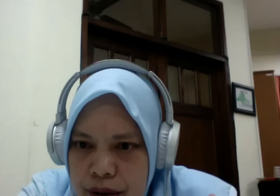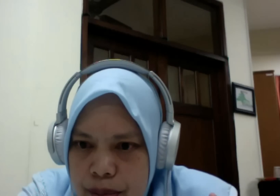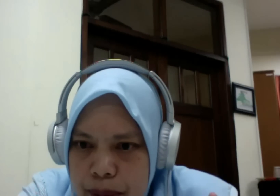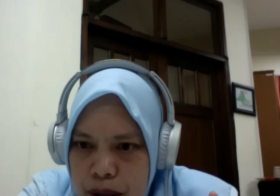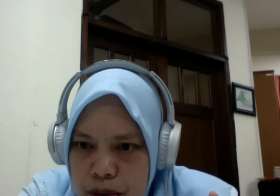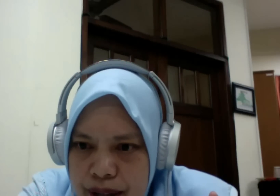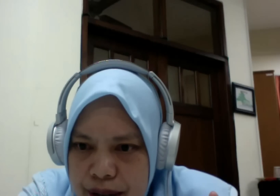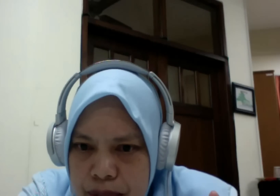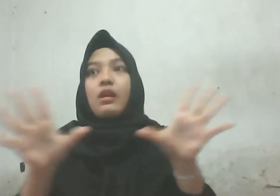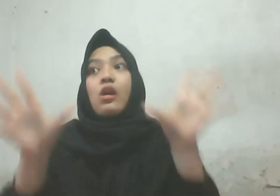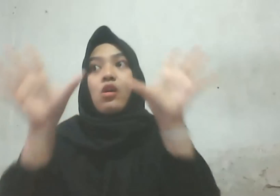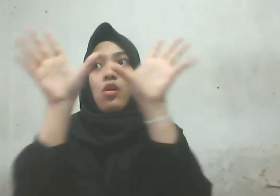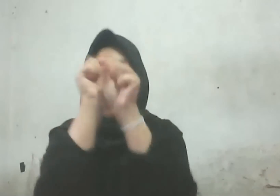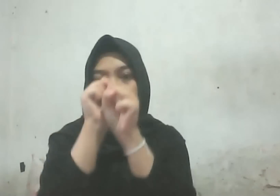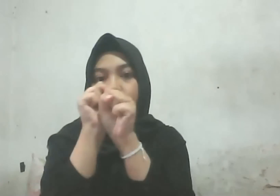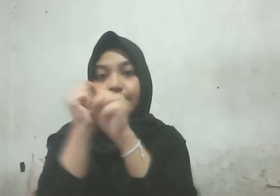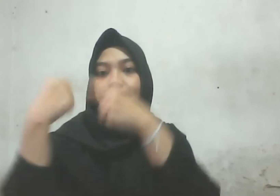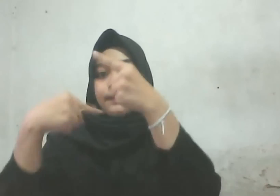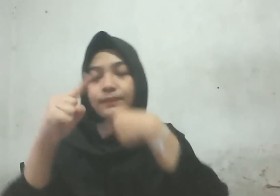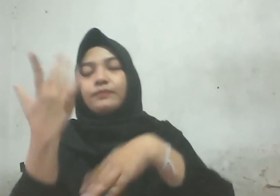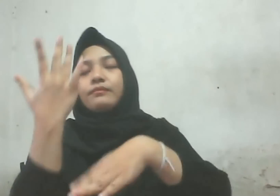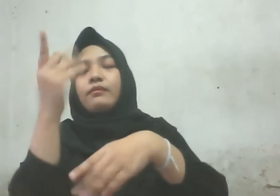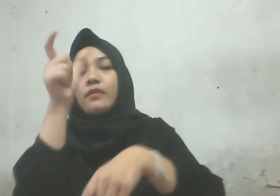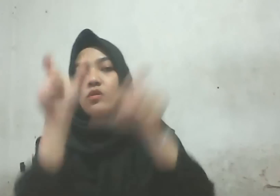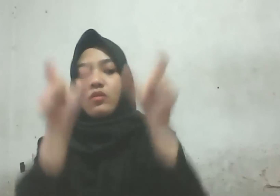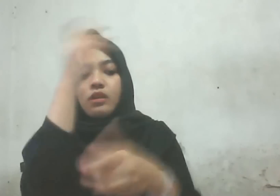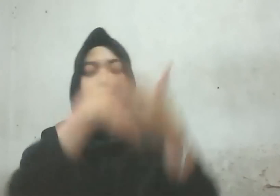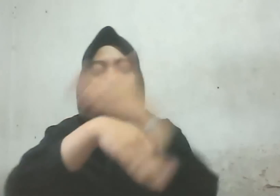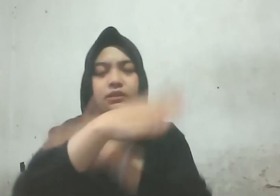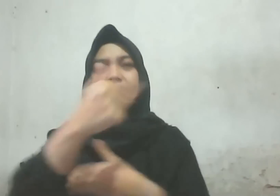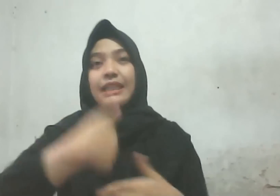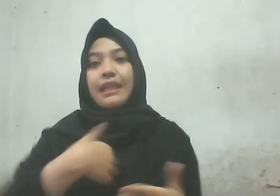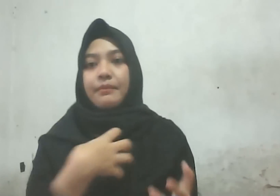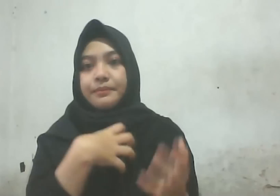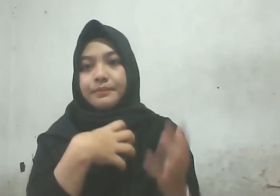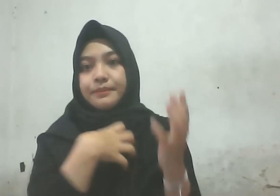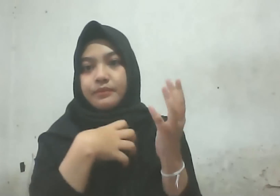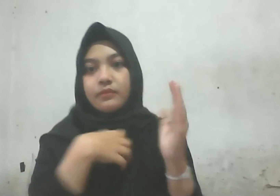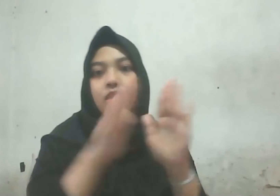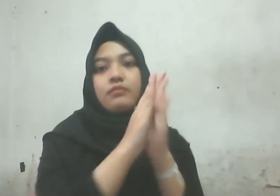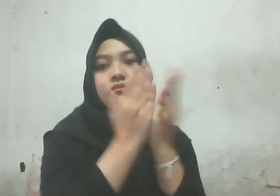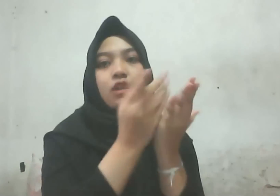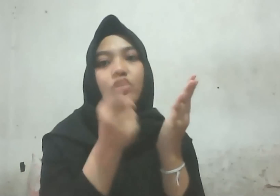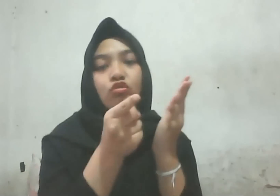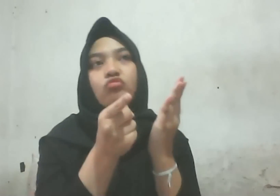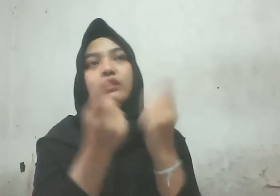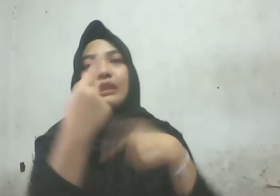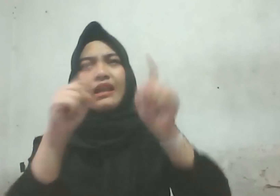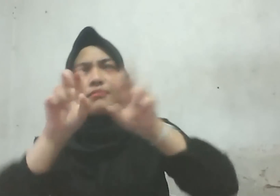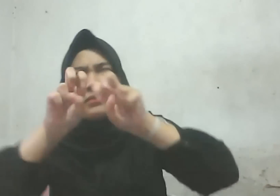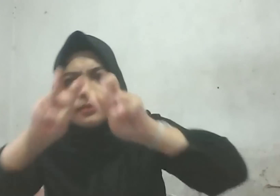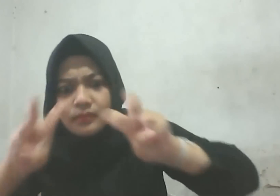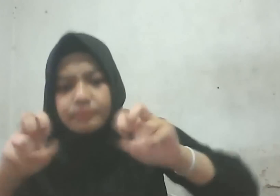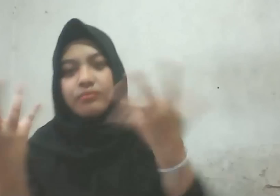conceptualization of people with disability in Indonesia. I believe your book is one that explores in depth how disability